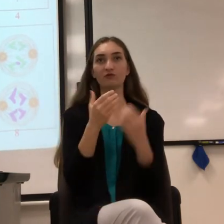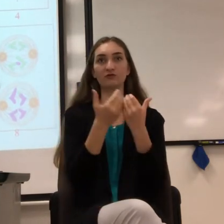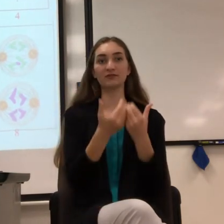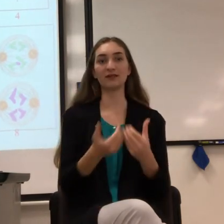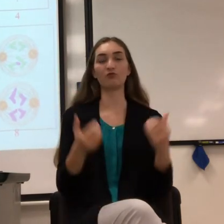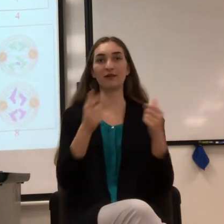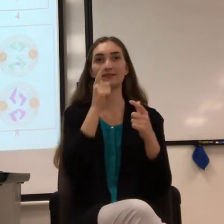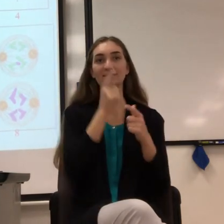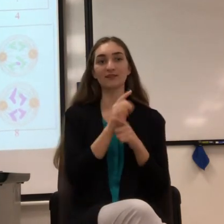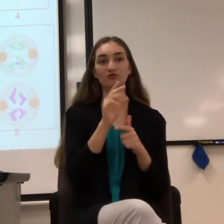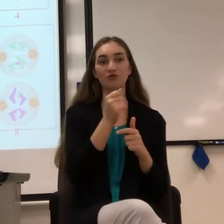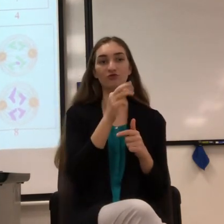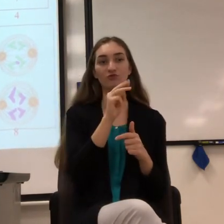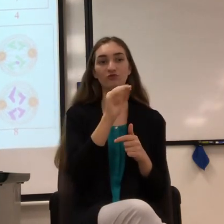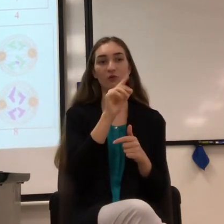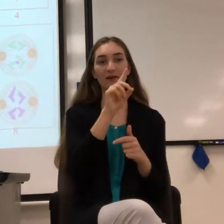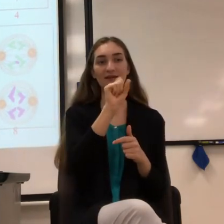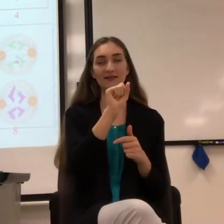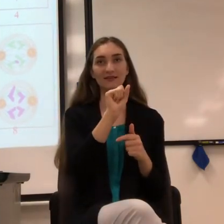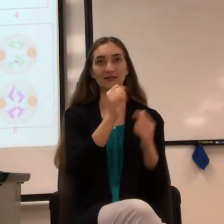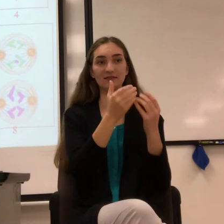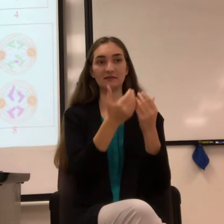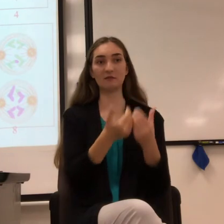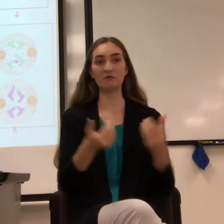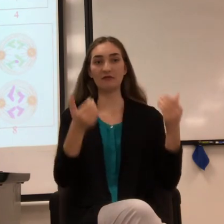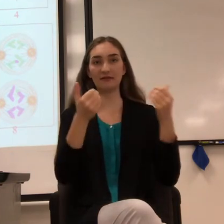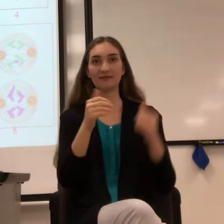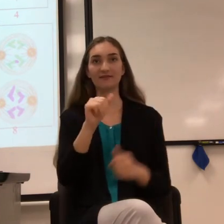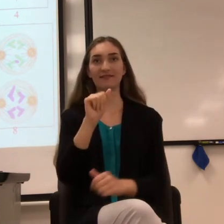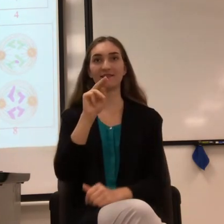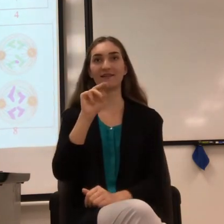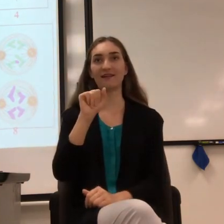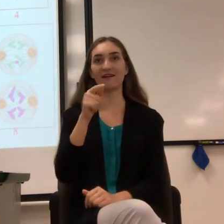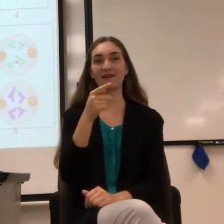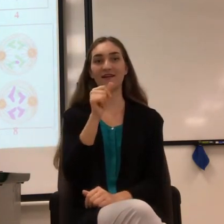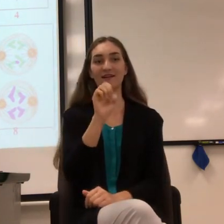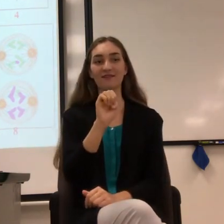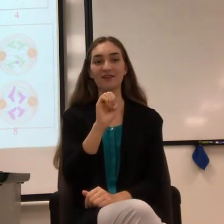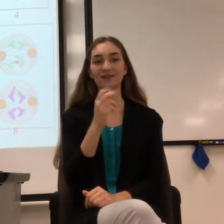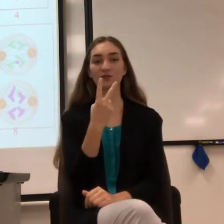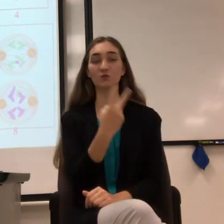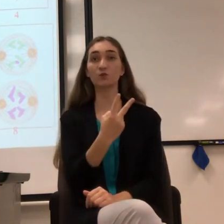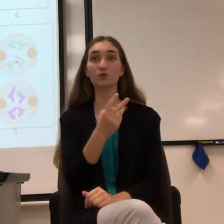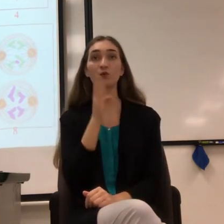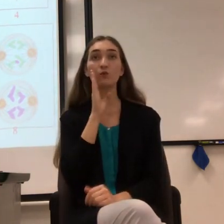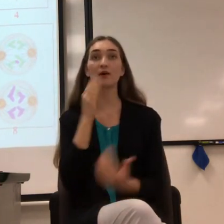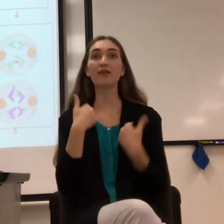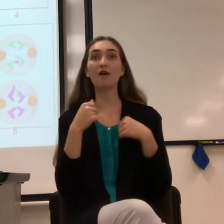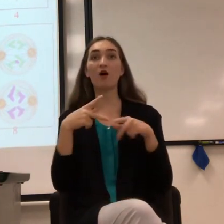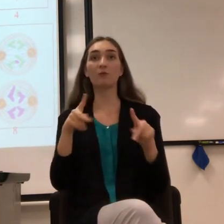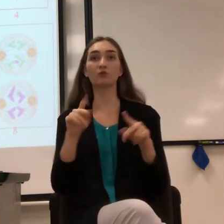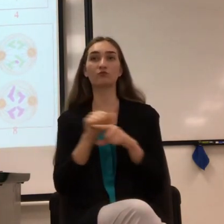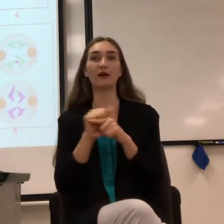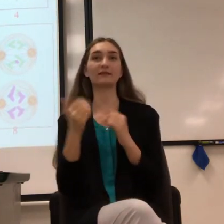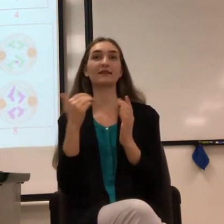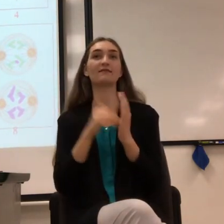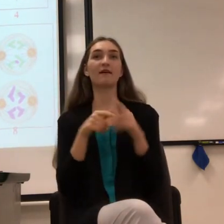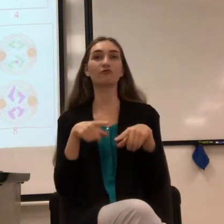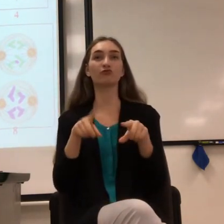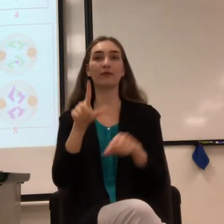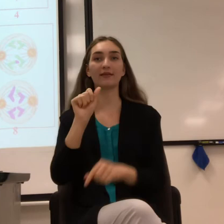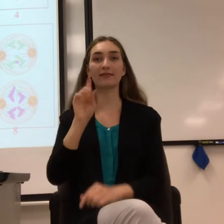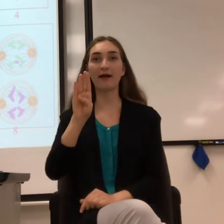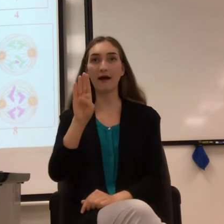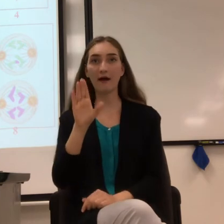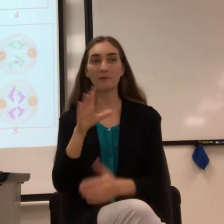cells. And so this is anaphase two. Okay, and you'll have a chance to do this again in lab. I'll check you